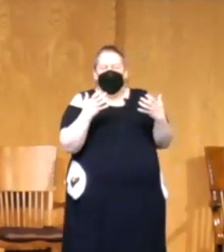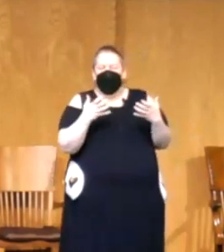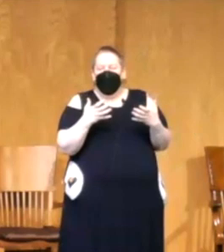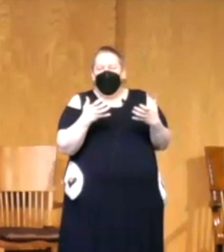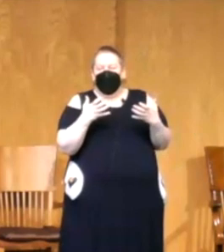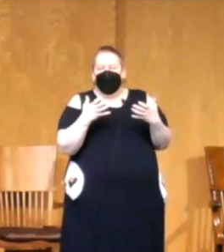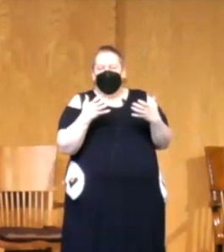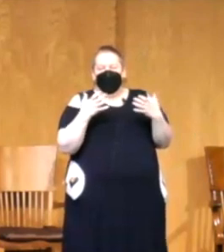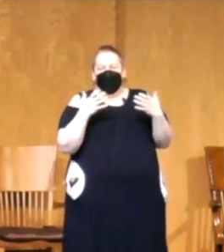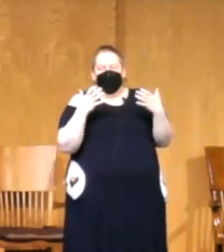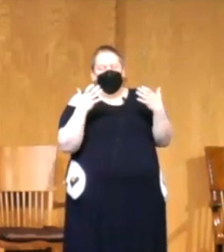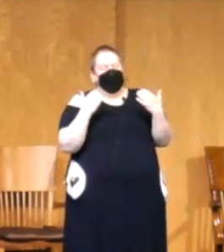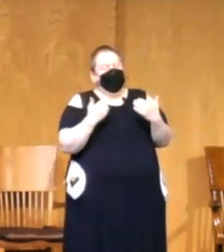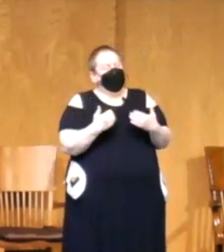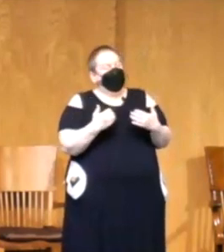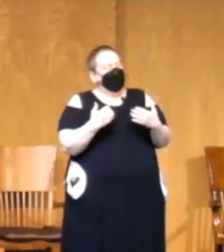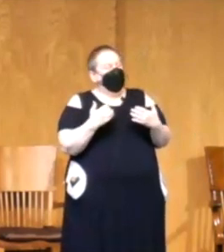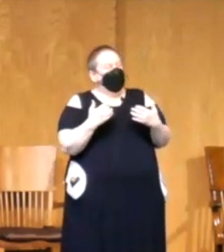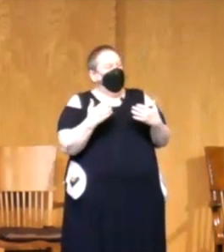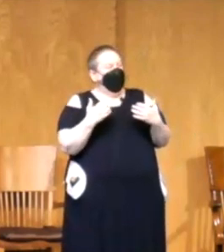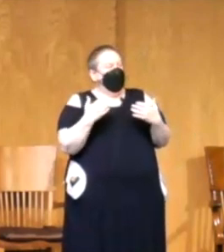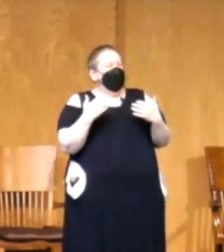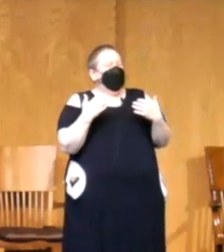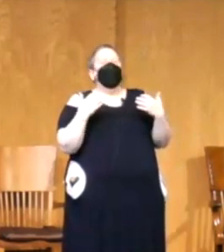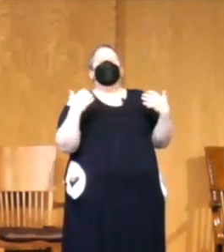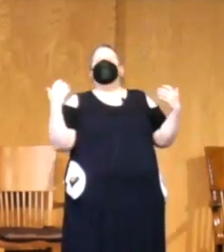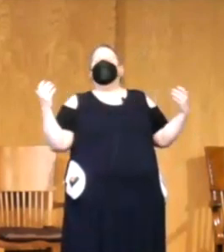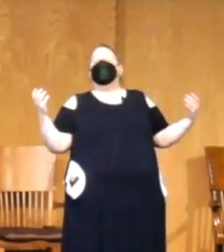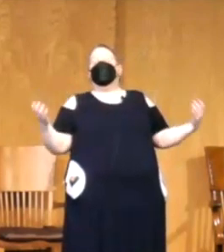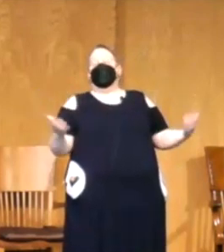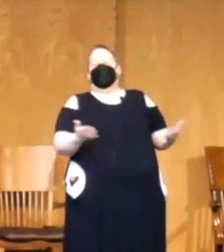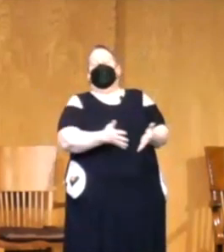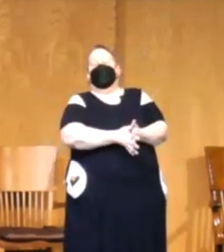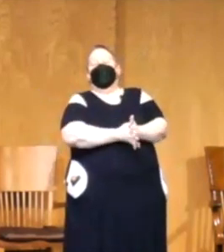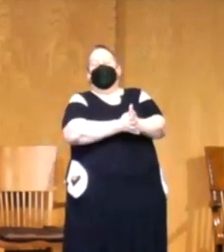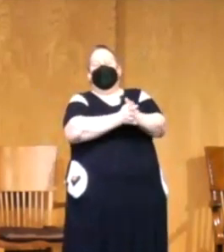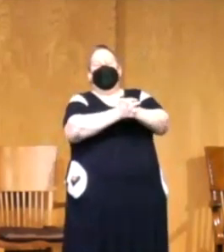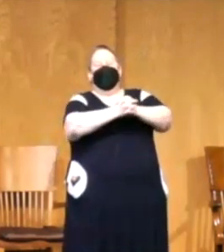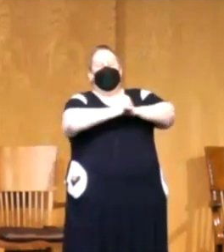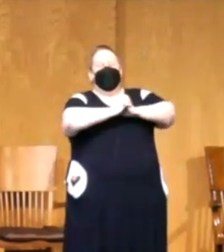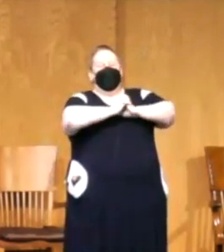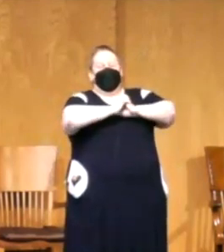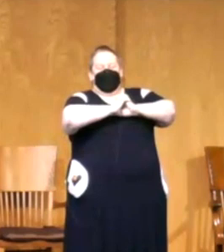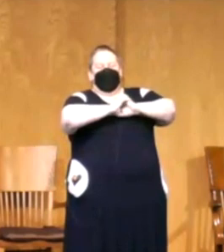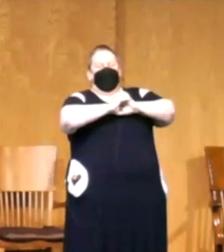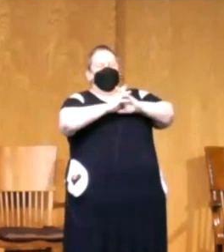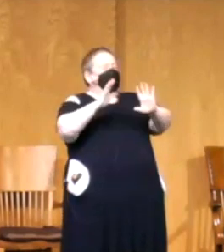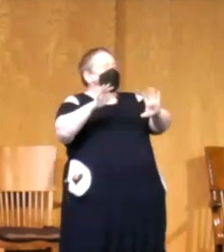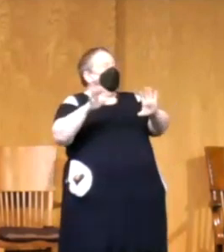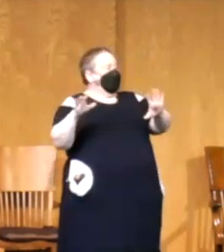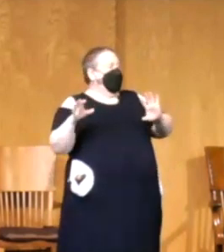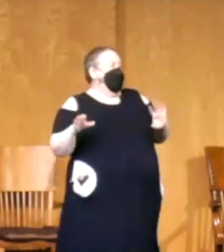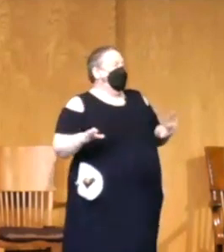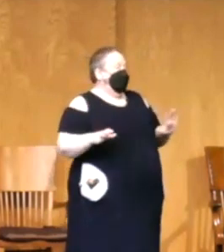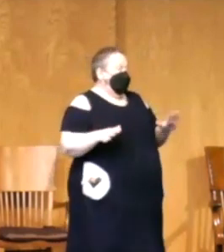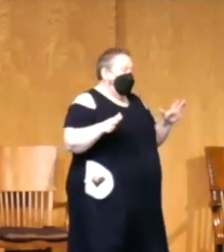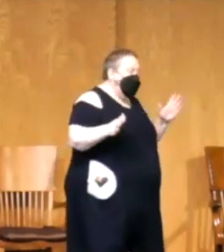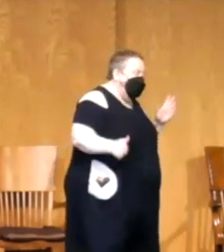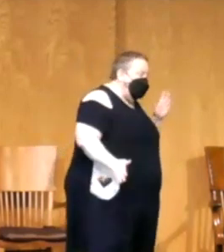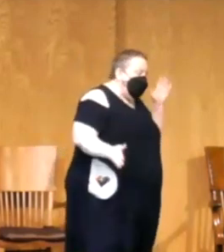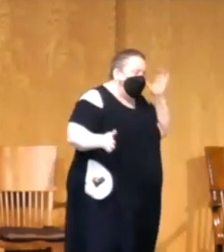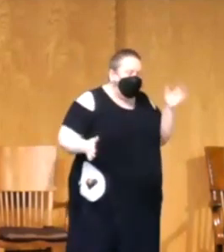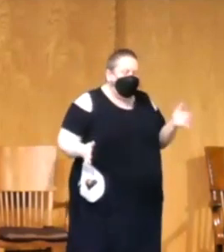And the thing about mystery that is wonderful to me is that there are times